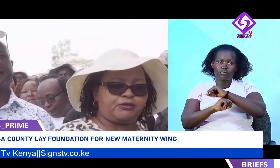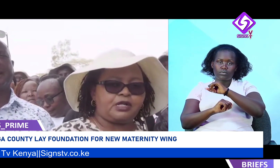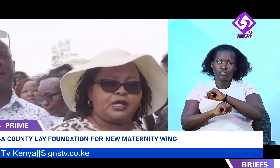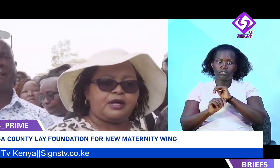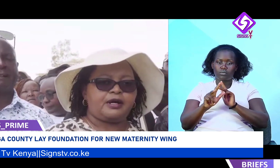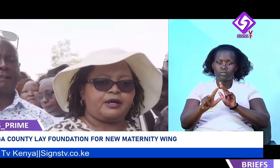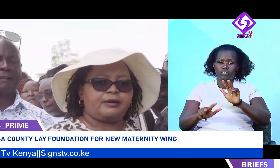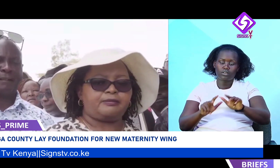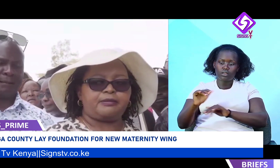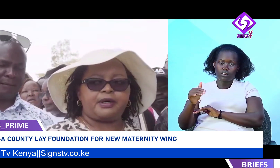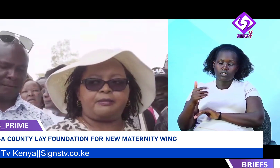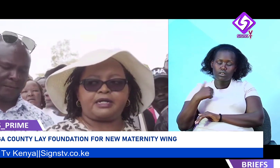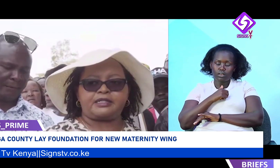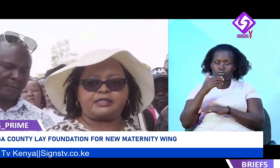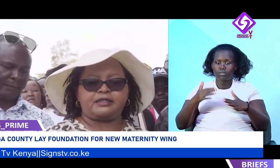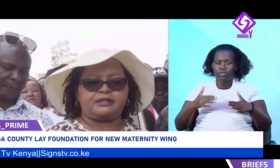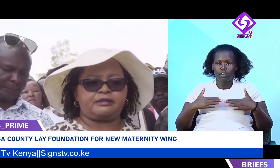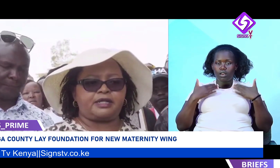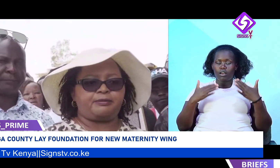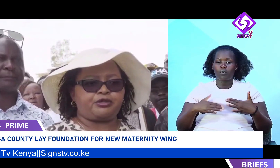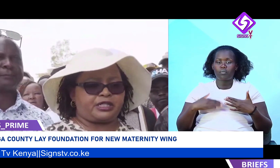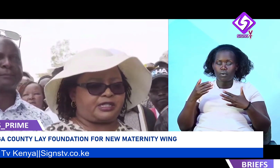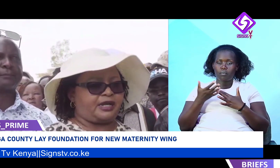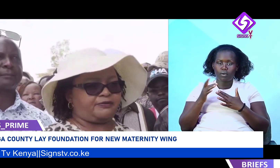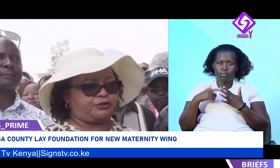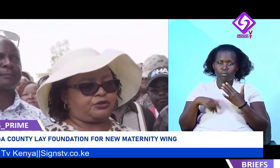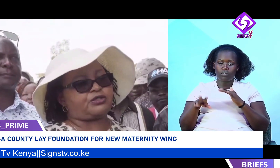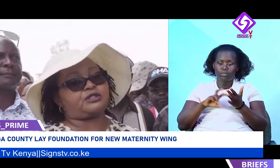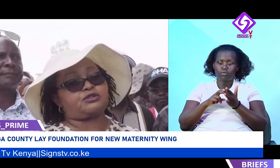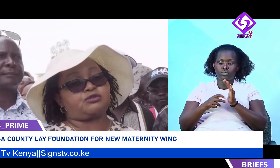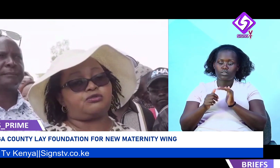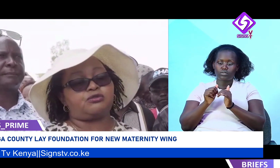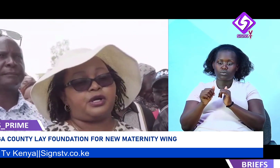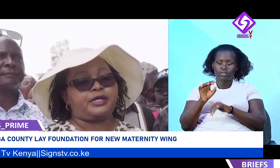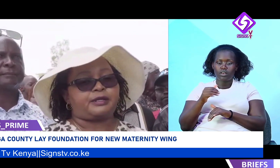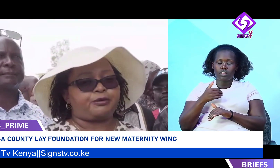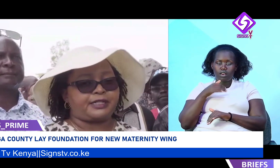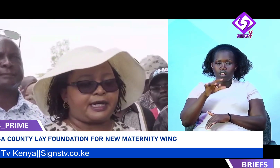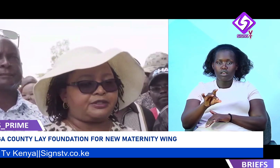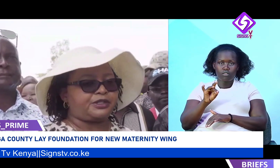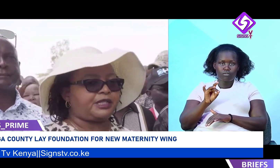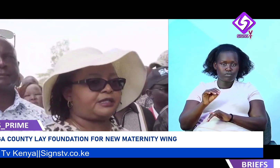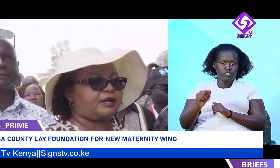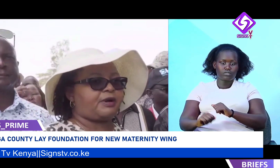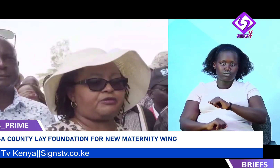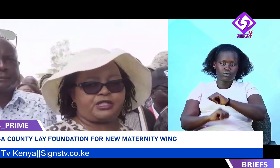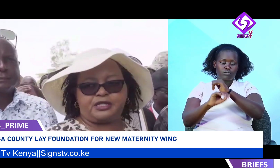grateful. Amongst the projects they have chosen to support in the country is our